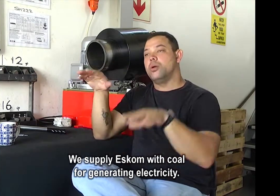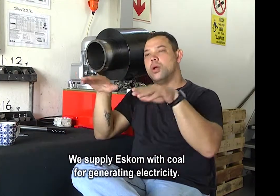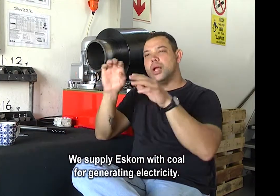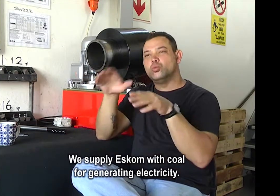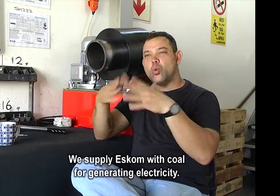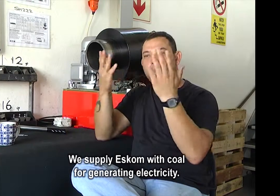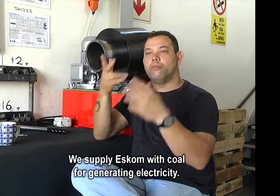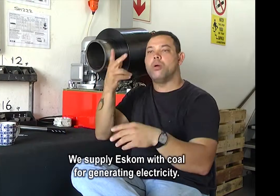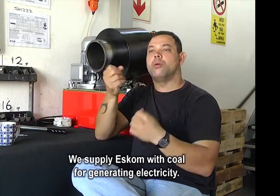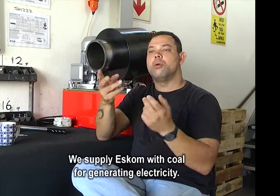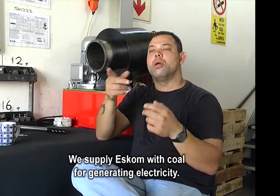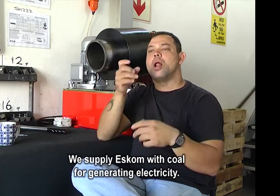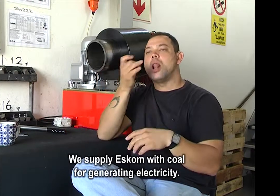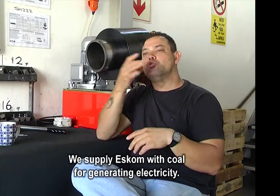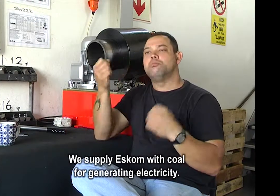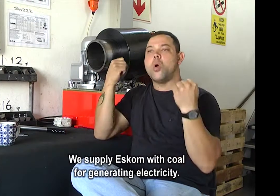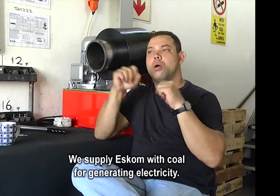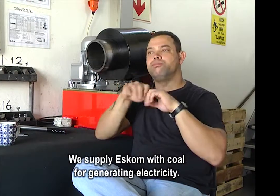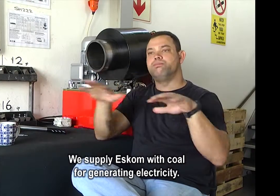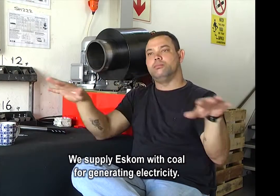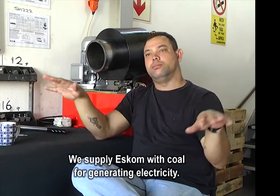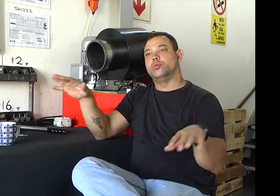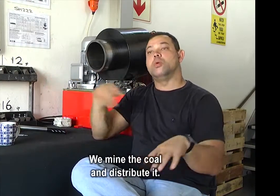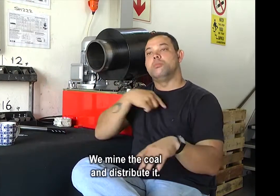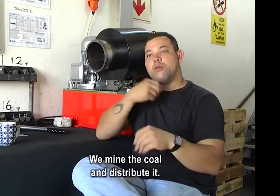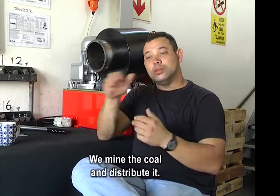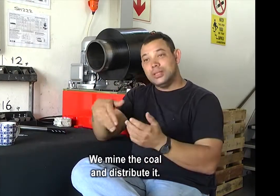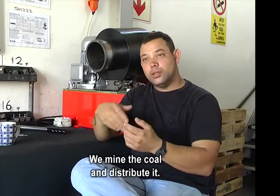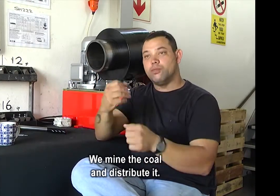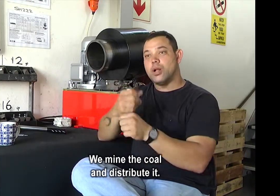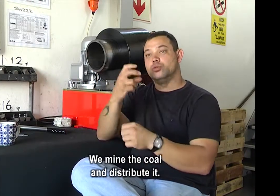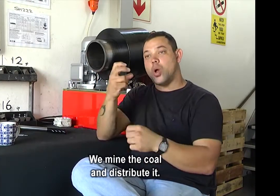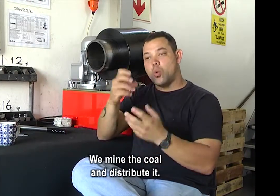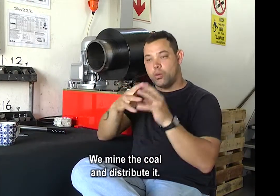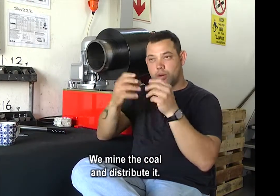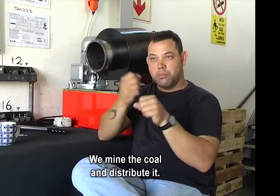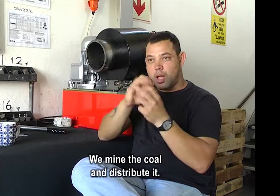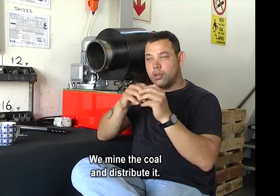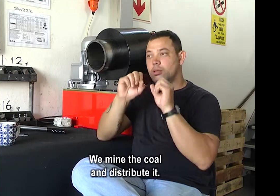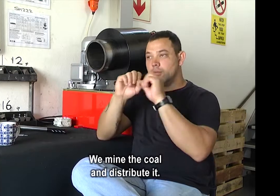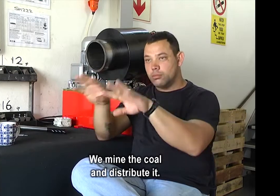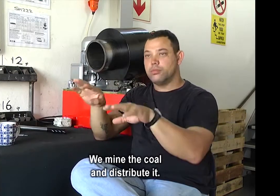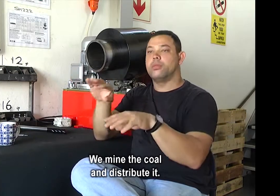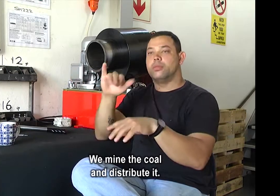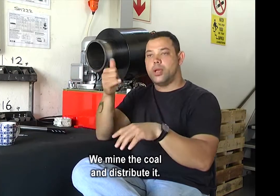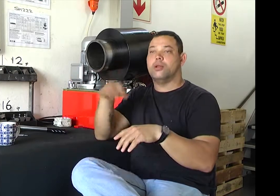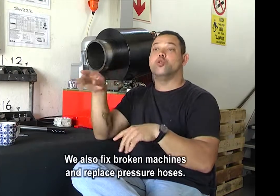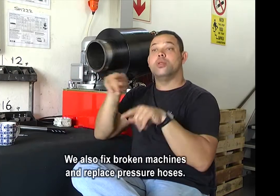Eskom with coal for generating electricity. We mine the coal and distribute it. We